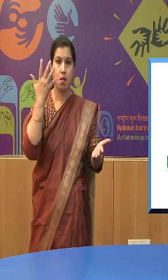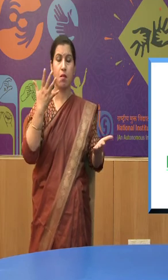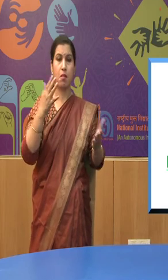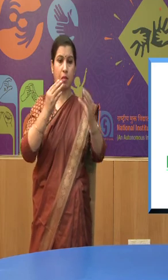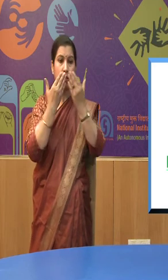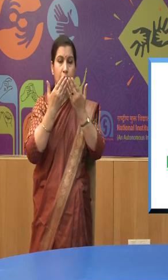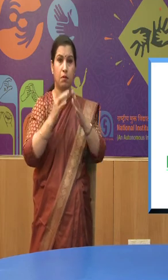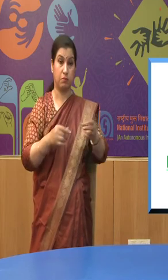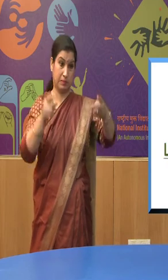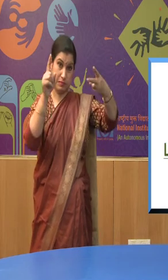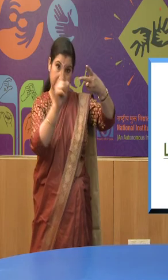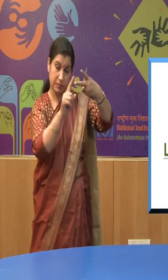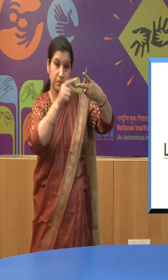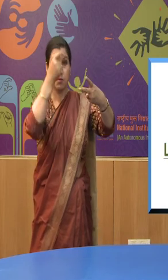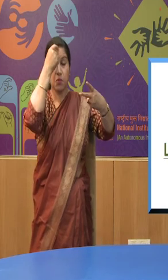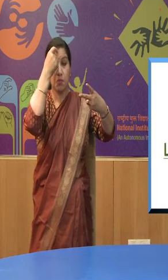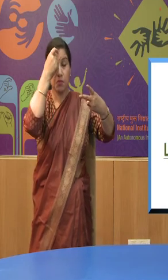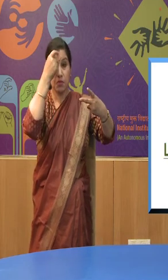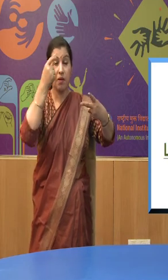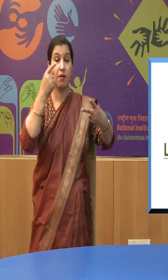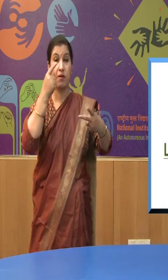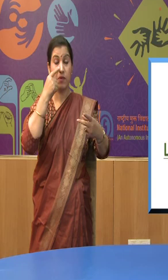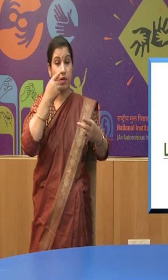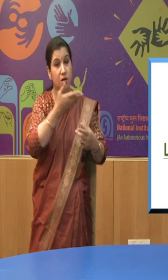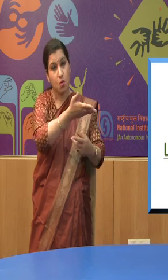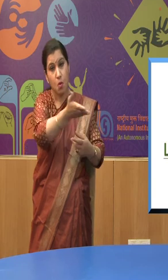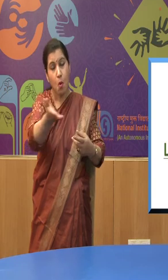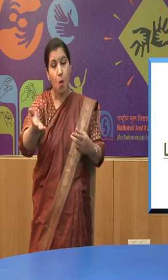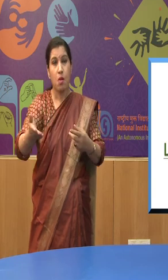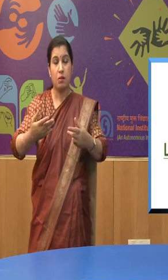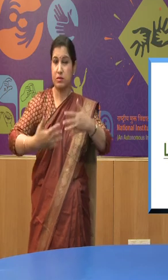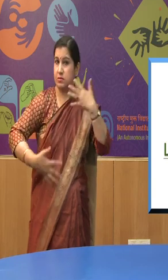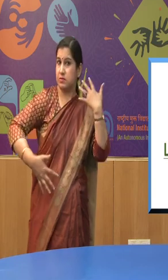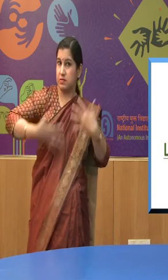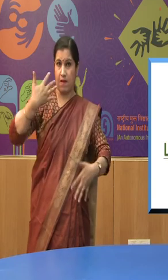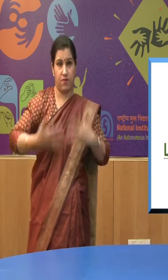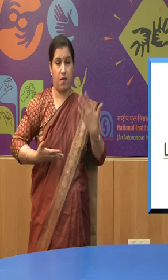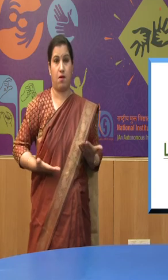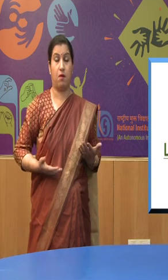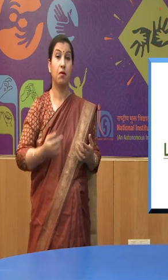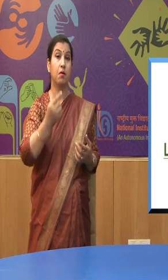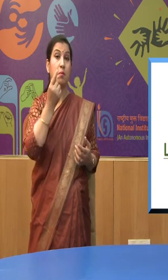And the second problem was lower position of women as compared to men.